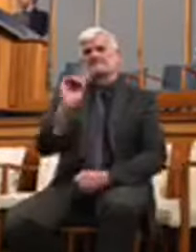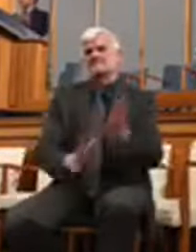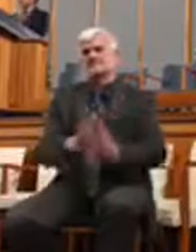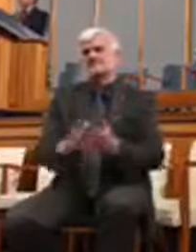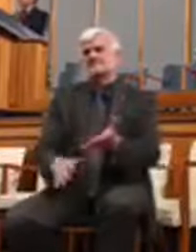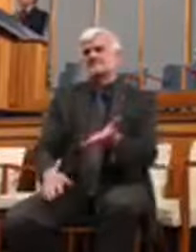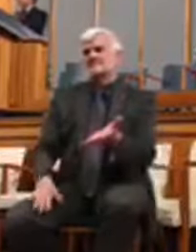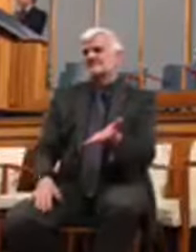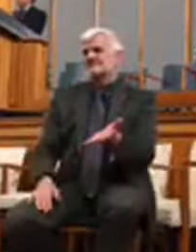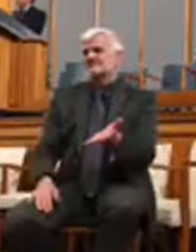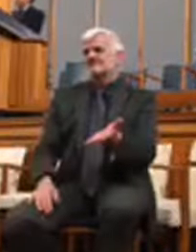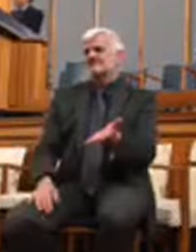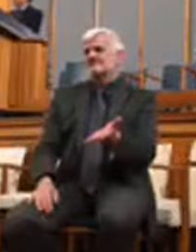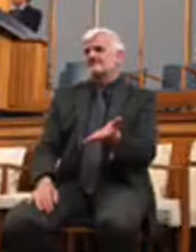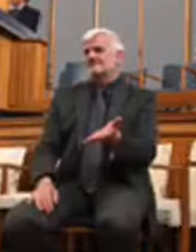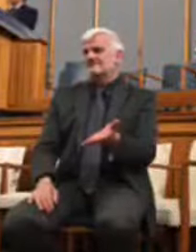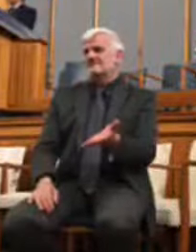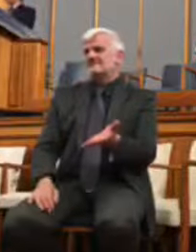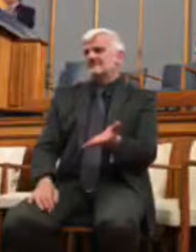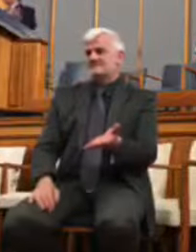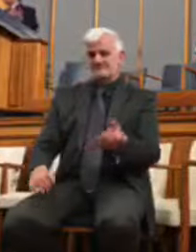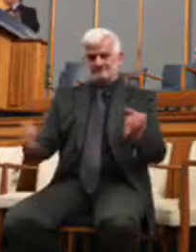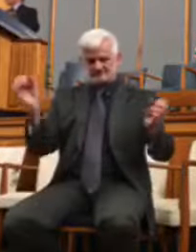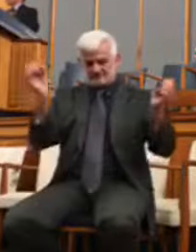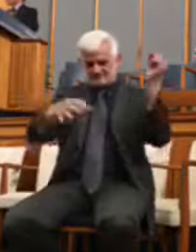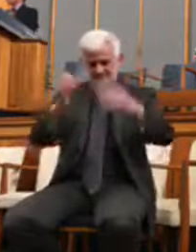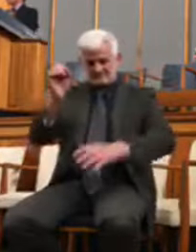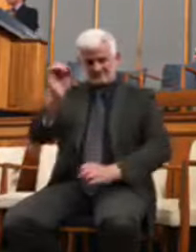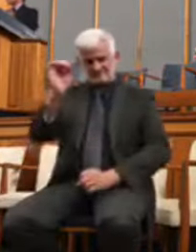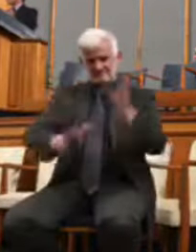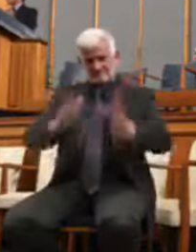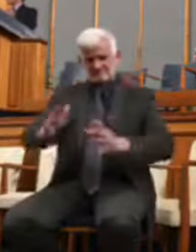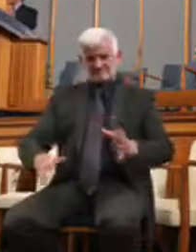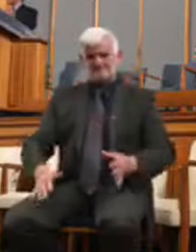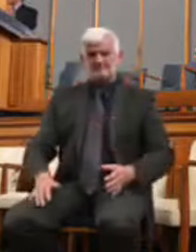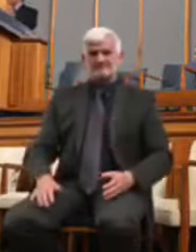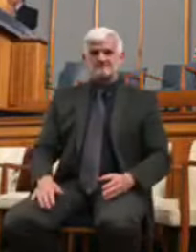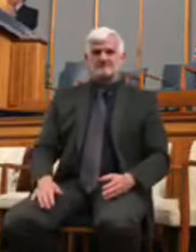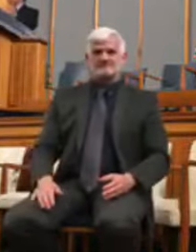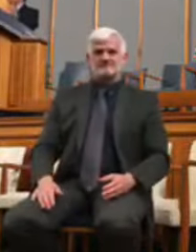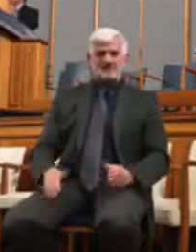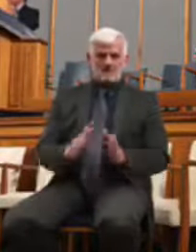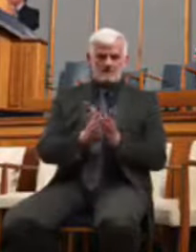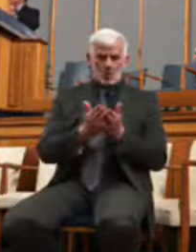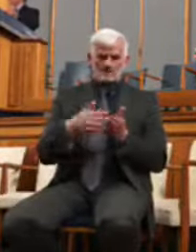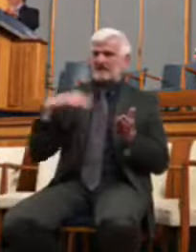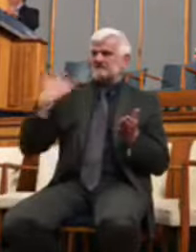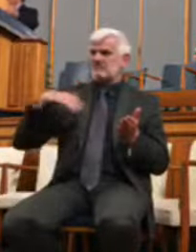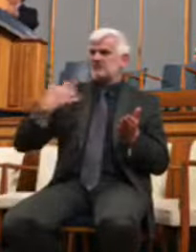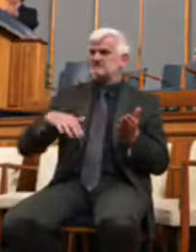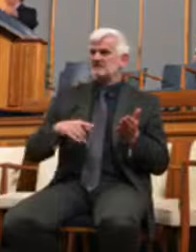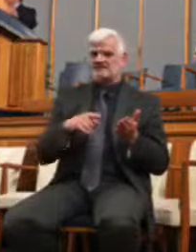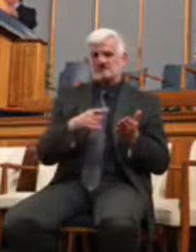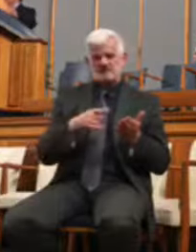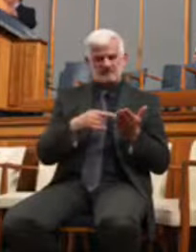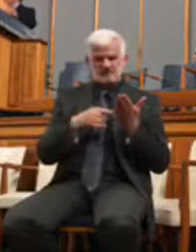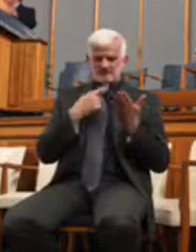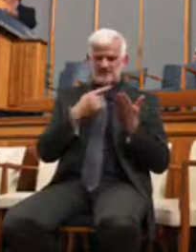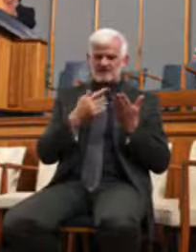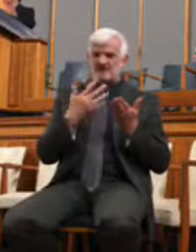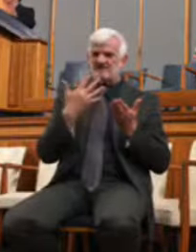manipulation. They brought them and the books were burned. And we are told that the price of those books were